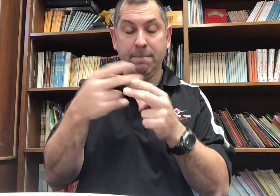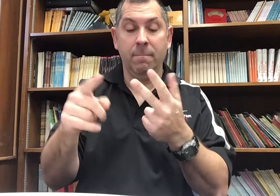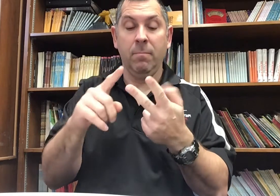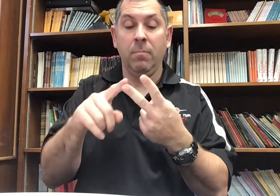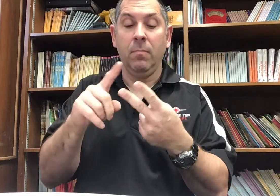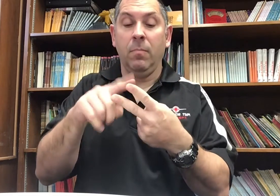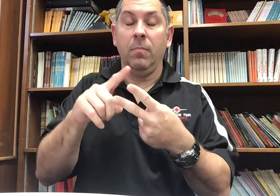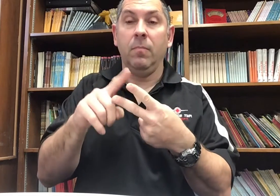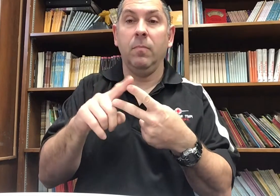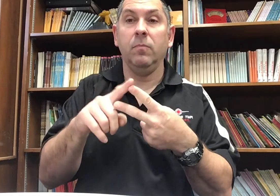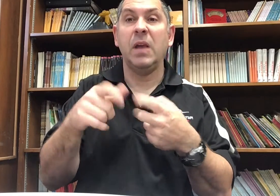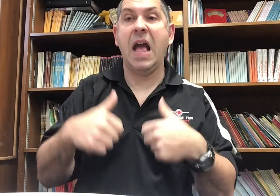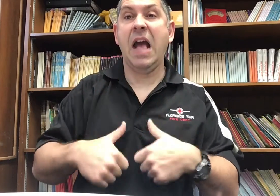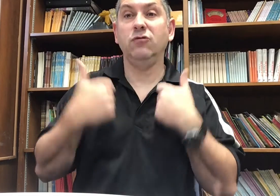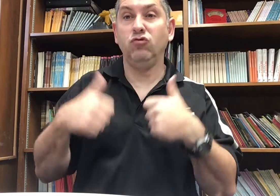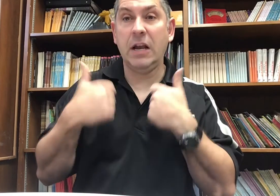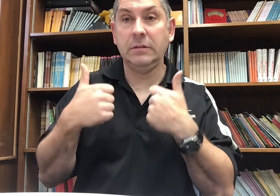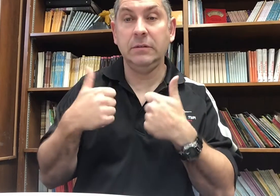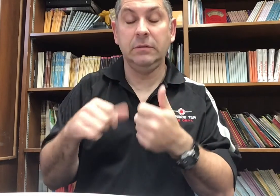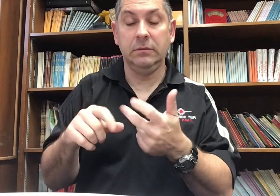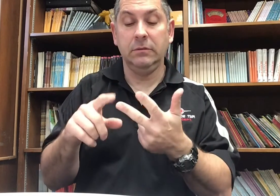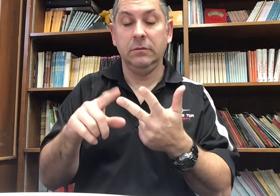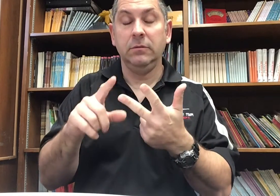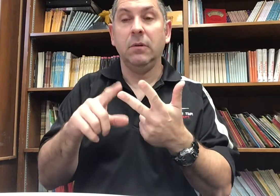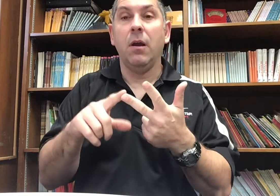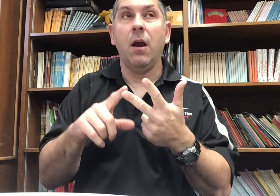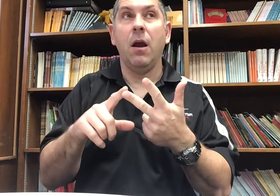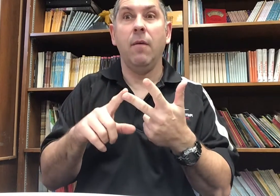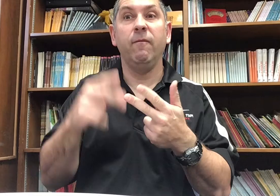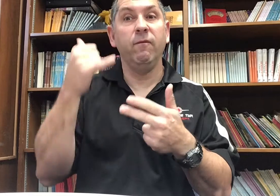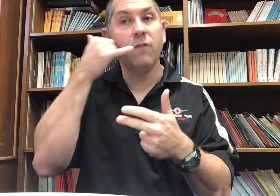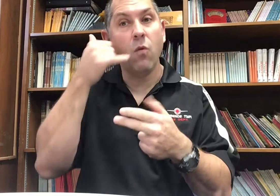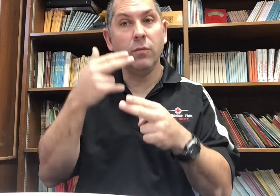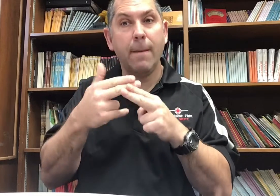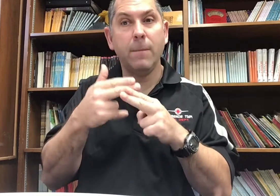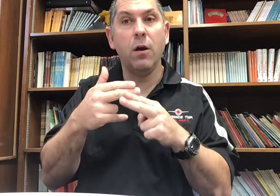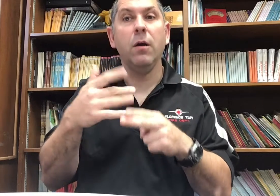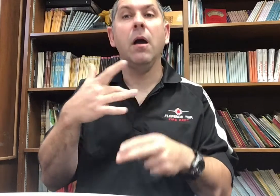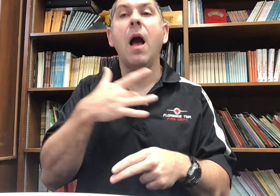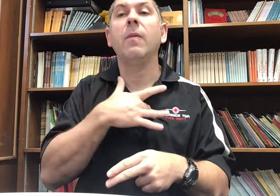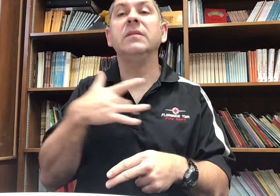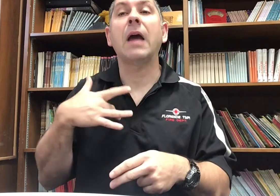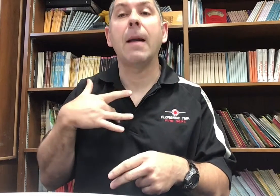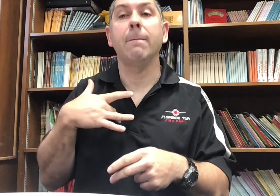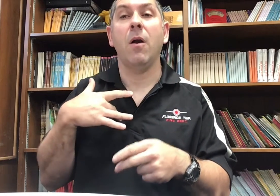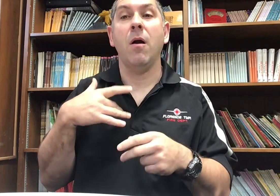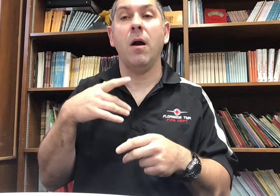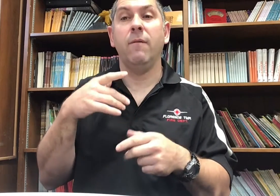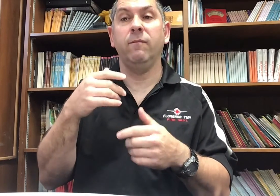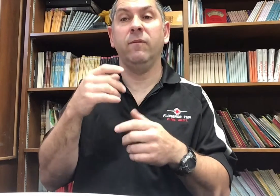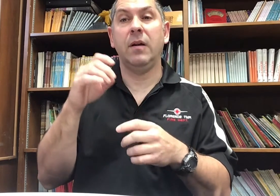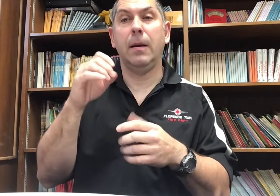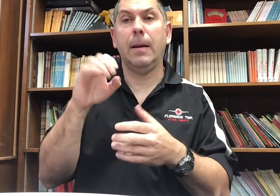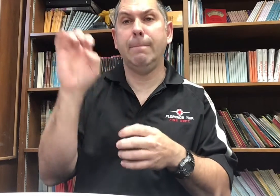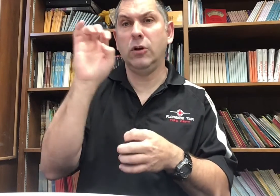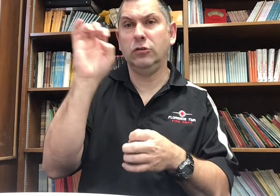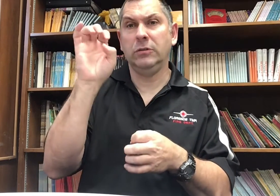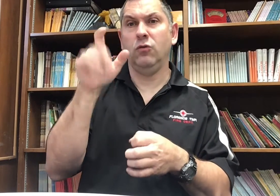you should always give, number one, your name and your address, phone number, and what kind